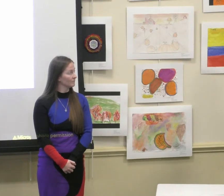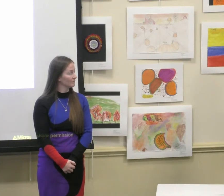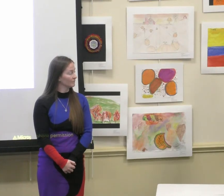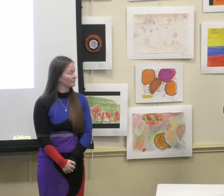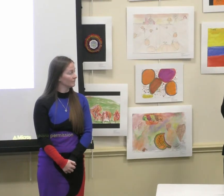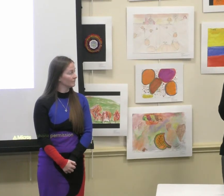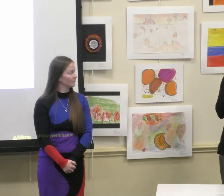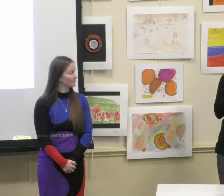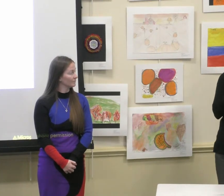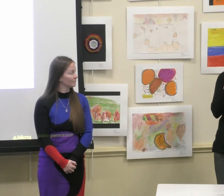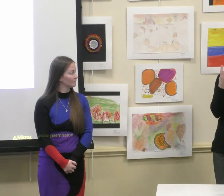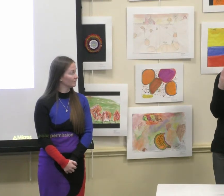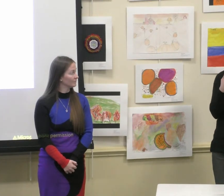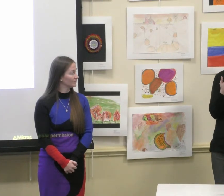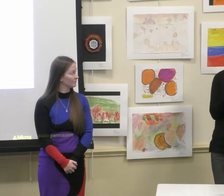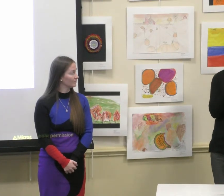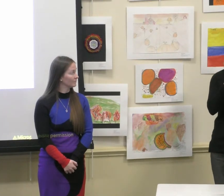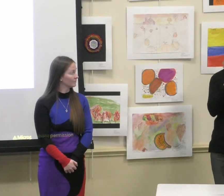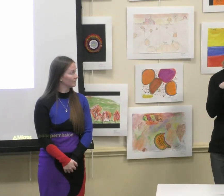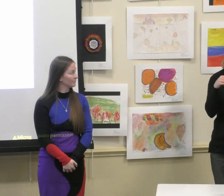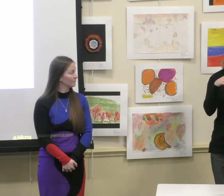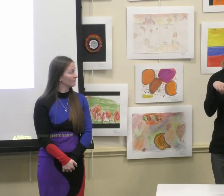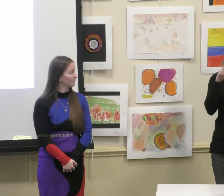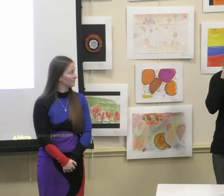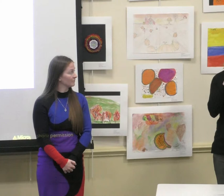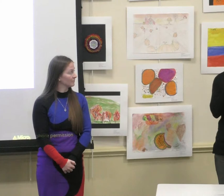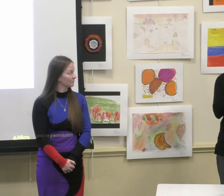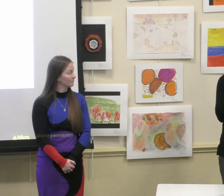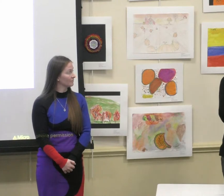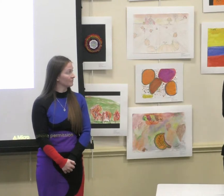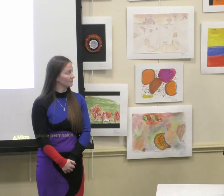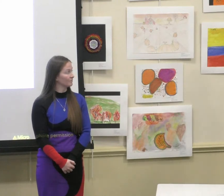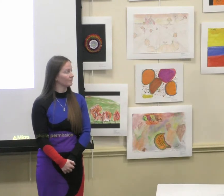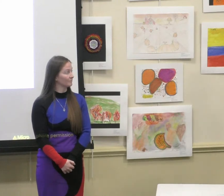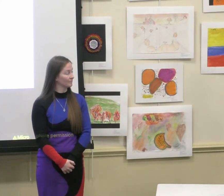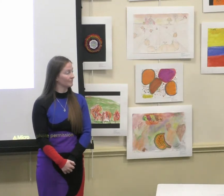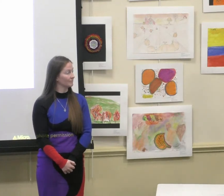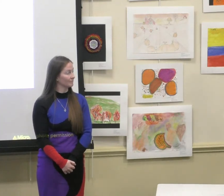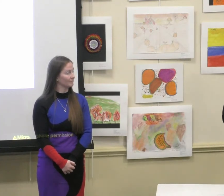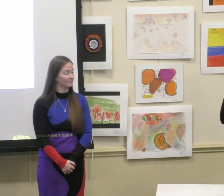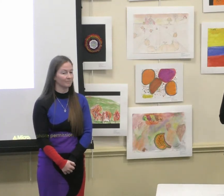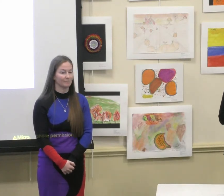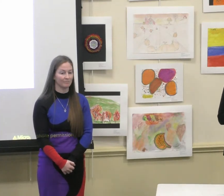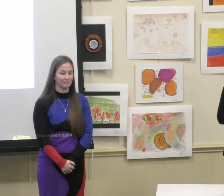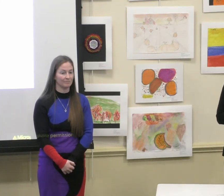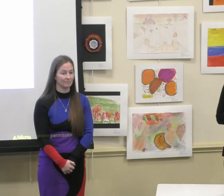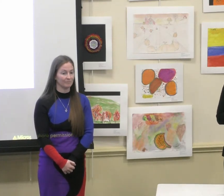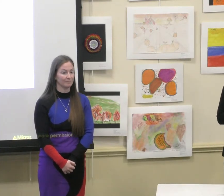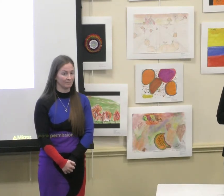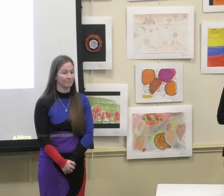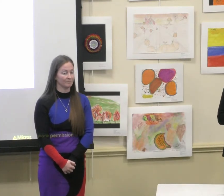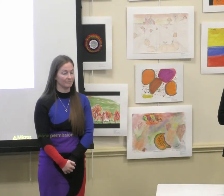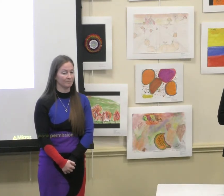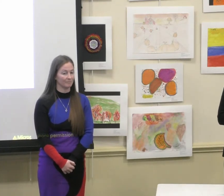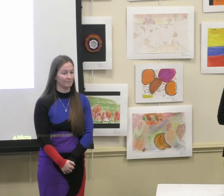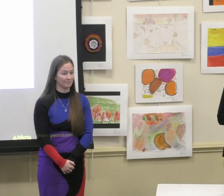So isolation does happen. But again, there are nowadays so many resources out there for deaf people to connect with